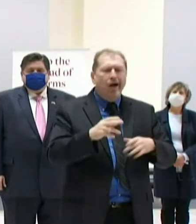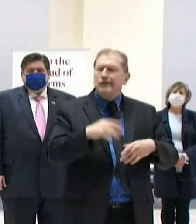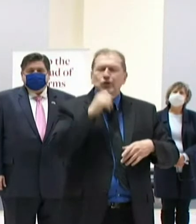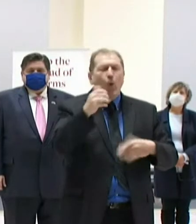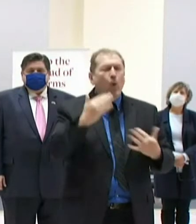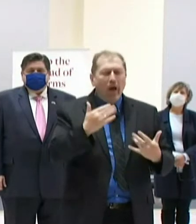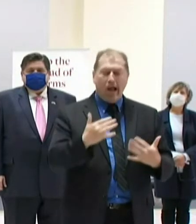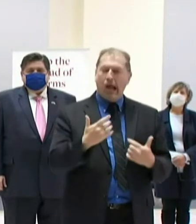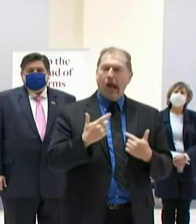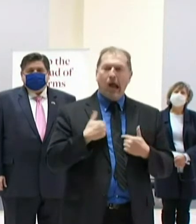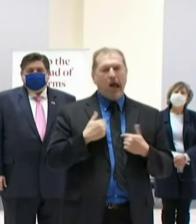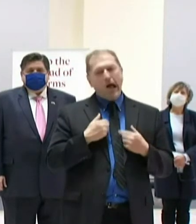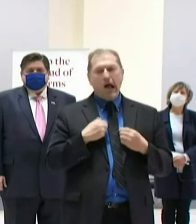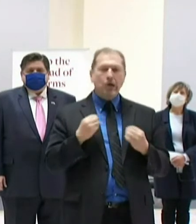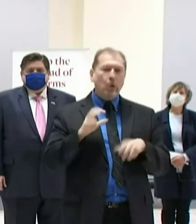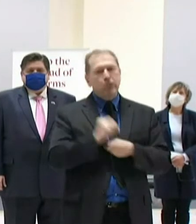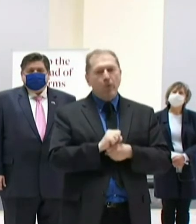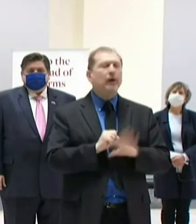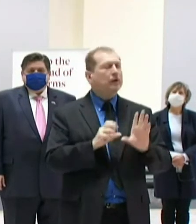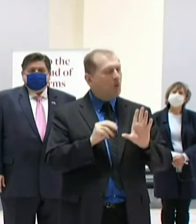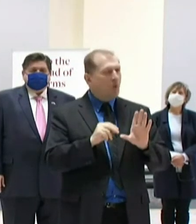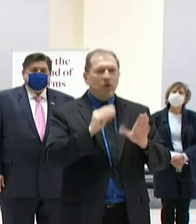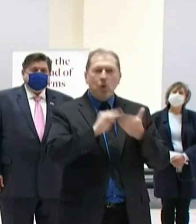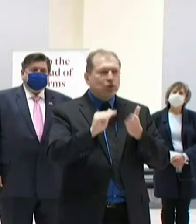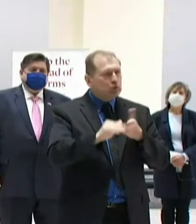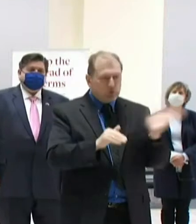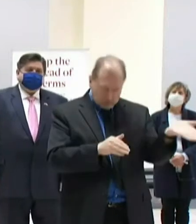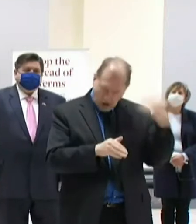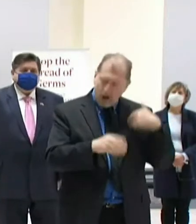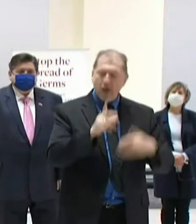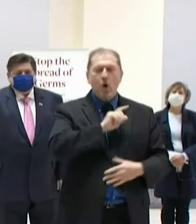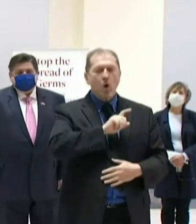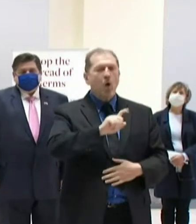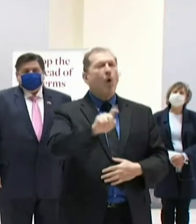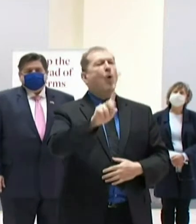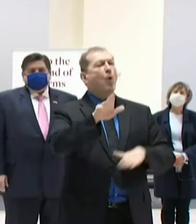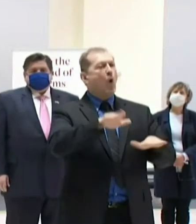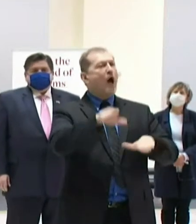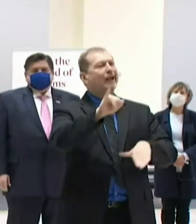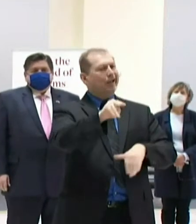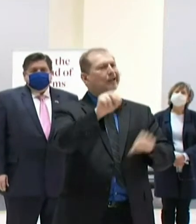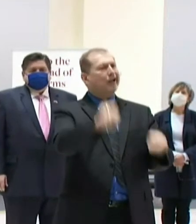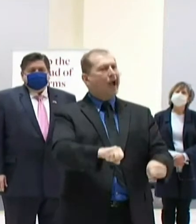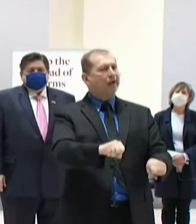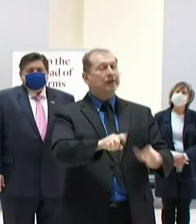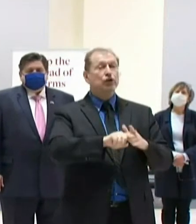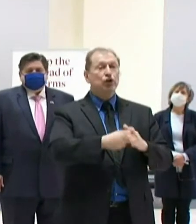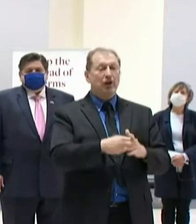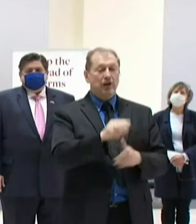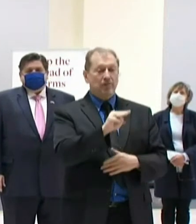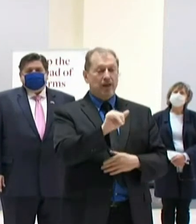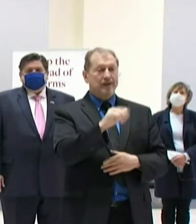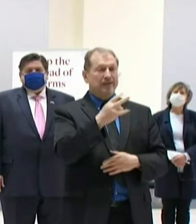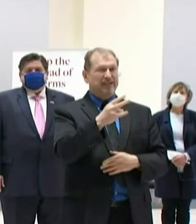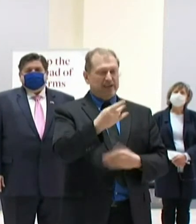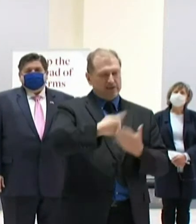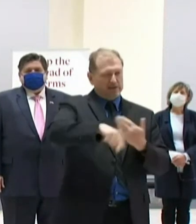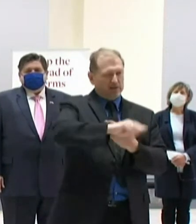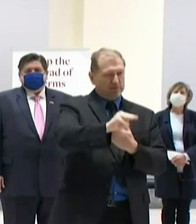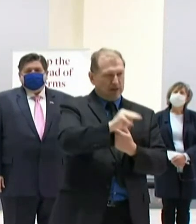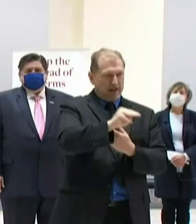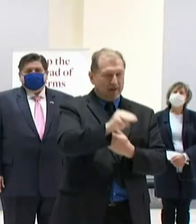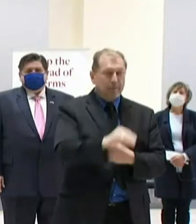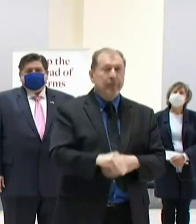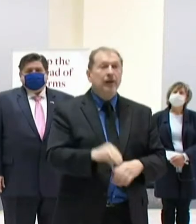get this life-saving vaccine. So as part of this initiative, beginning next Monday, May 17th, tenants, staff, and even